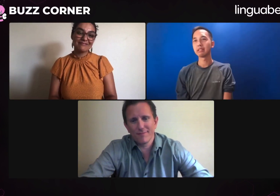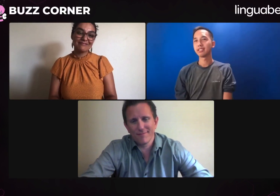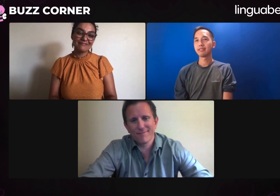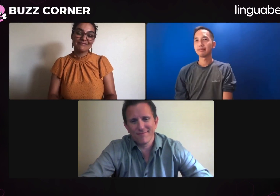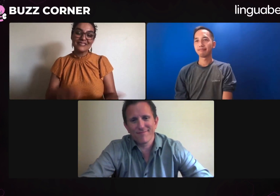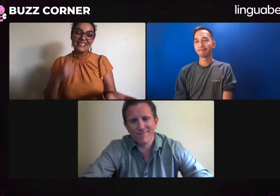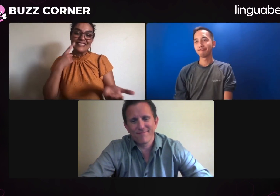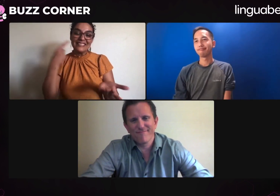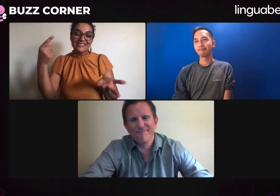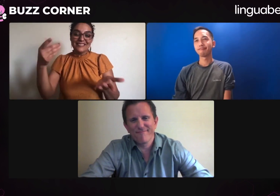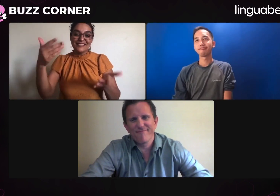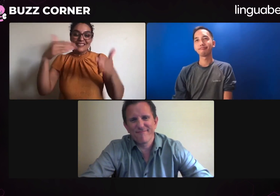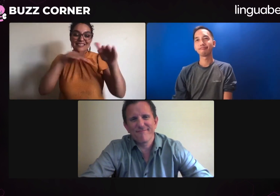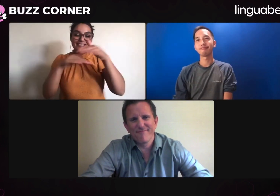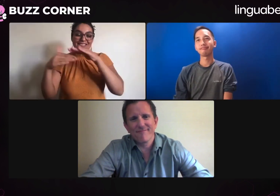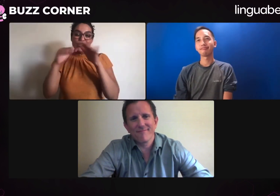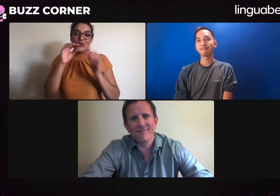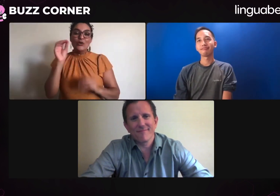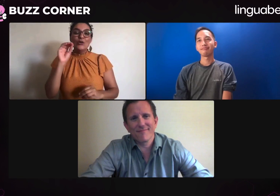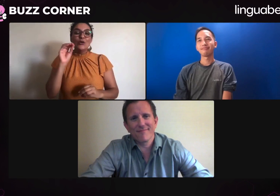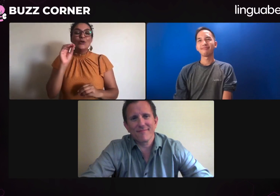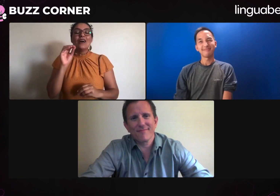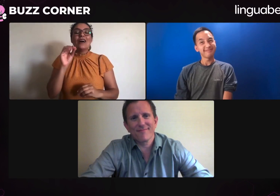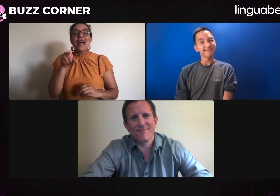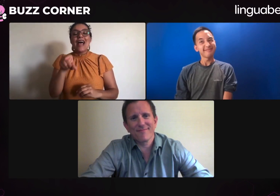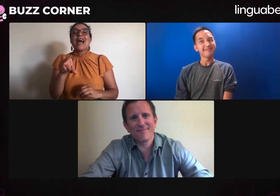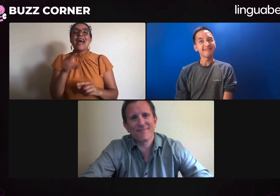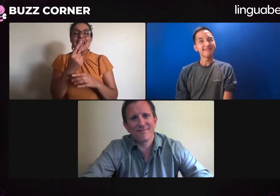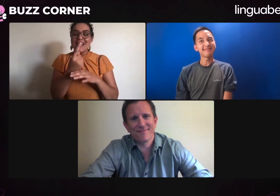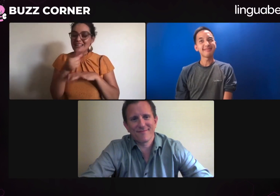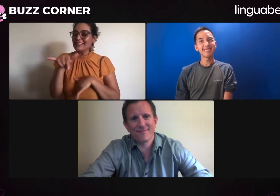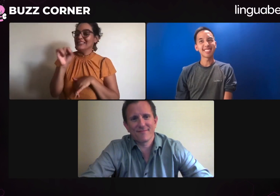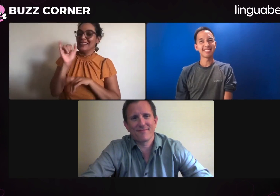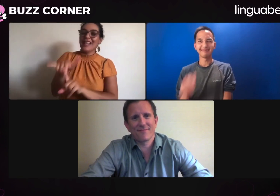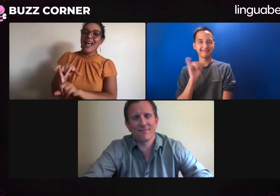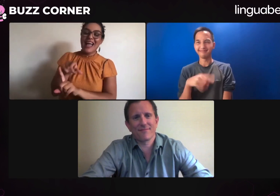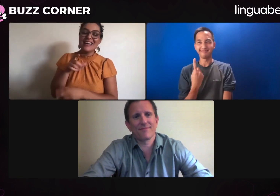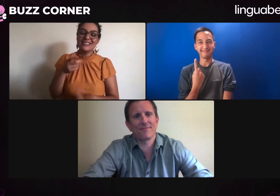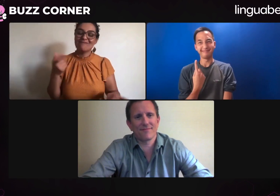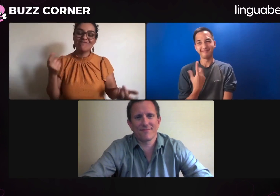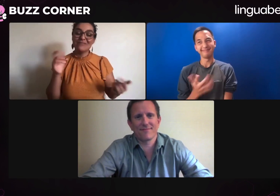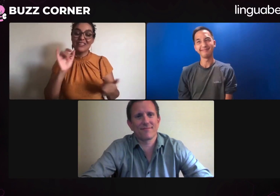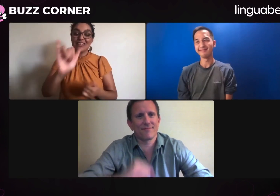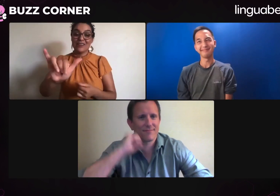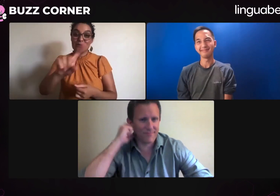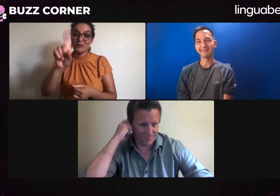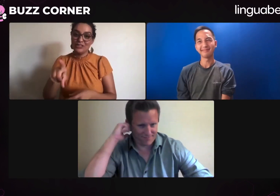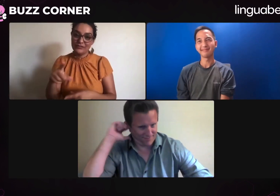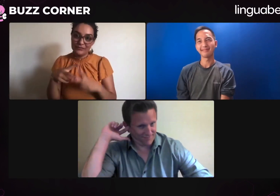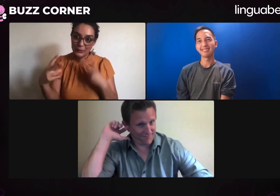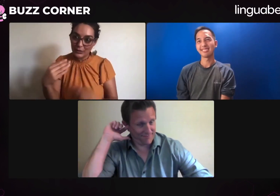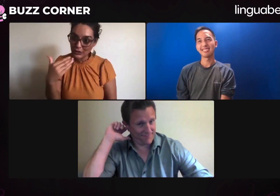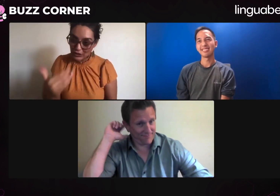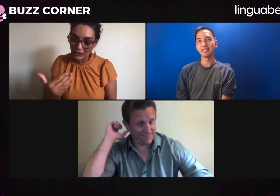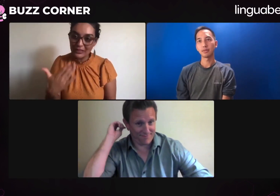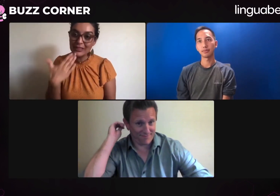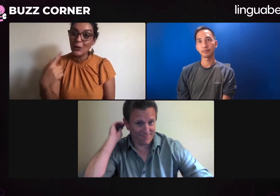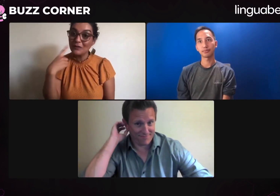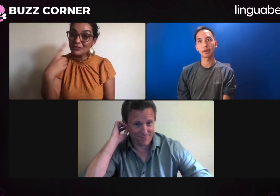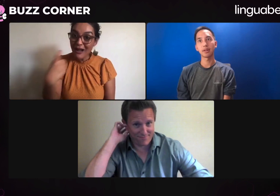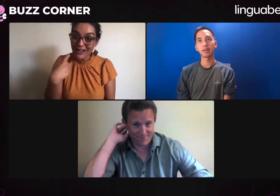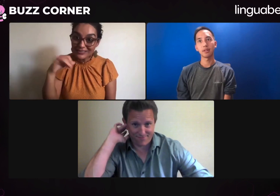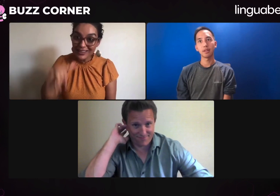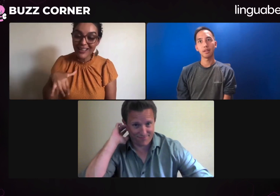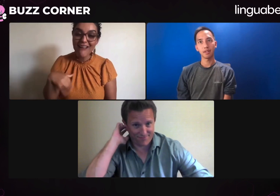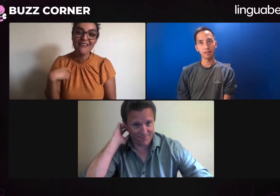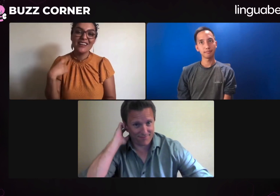matches. That's my opinion on that. Like I said, there's so many layers to this, and it's just not a one size fits all. That's